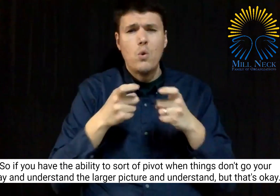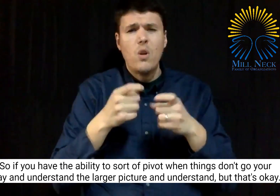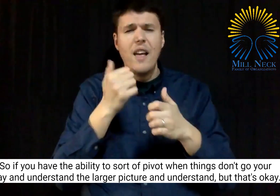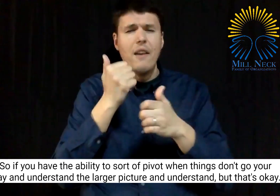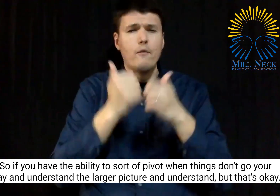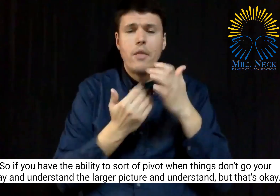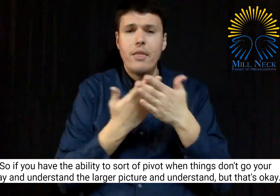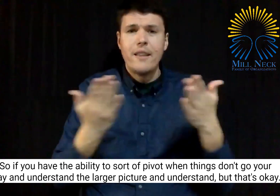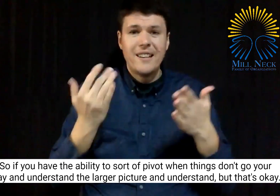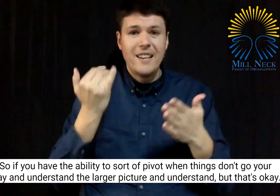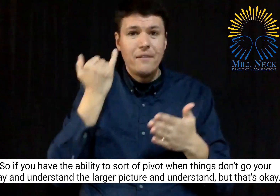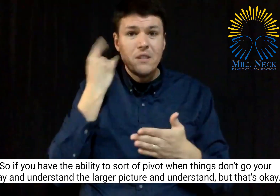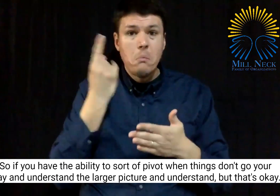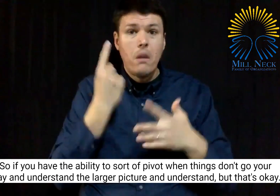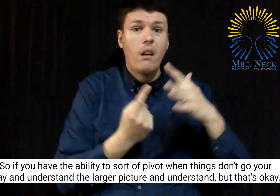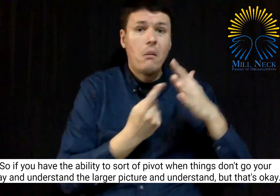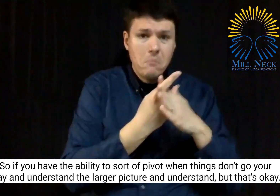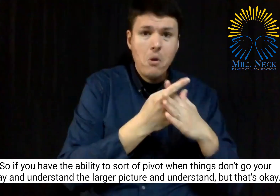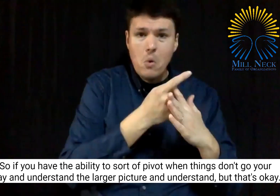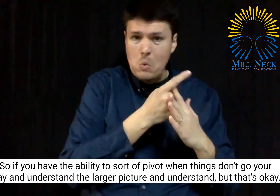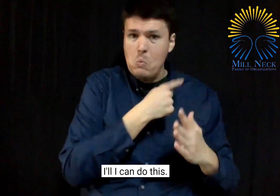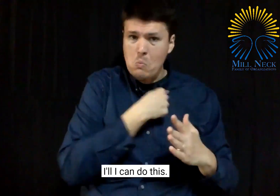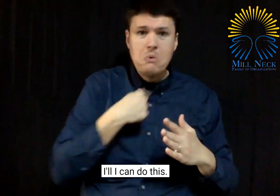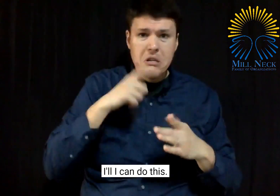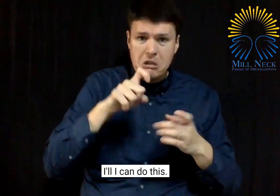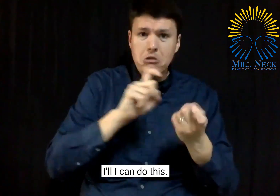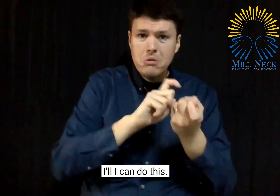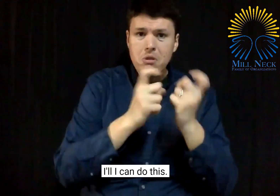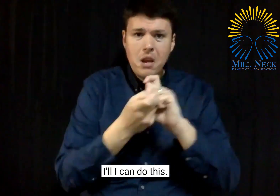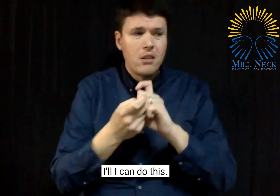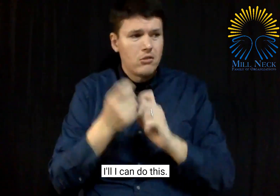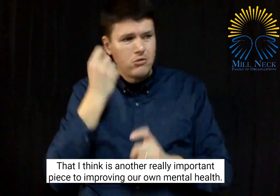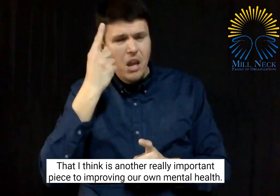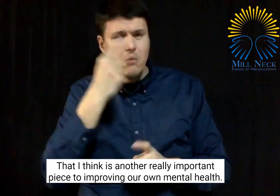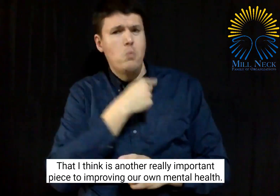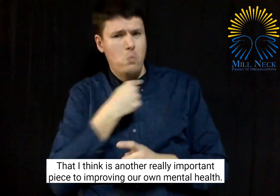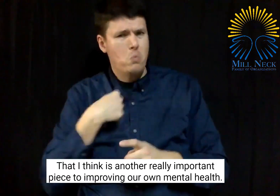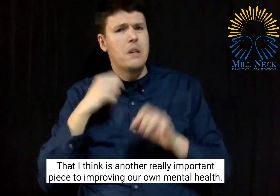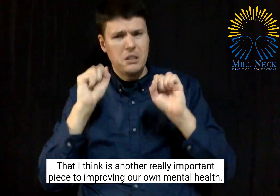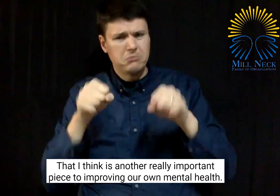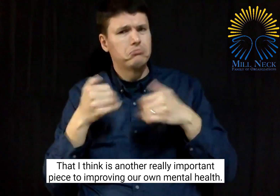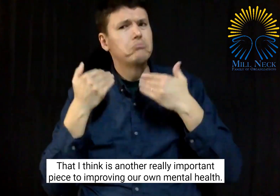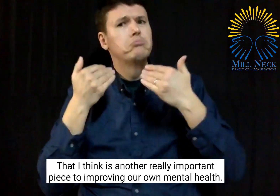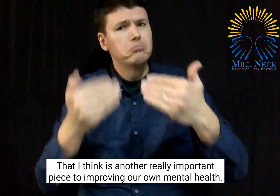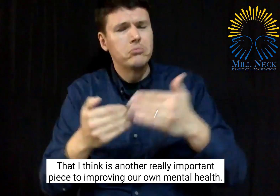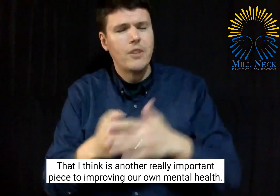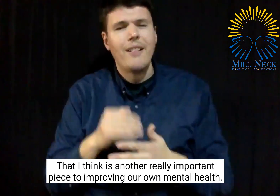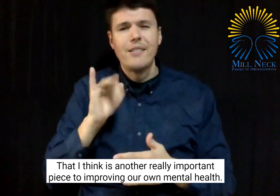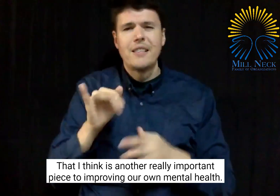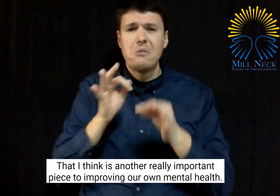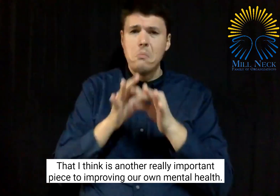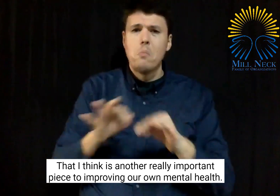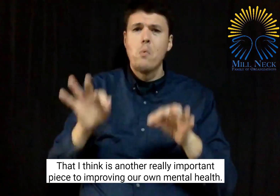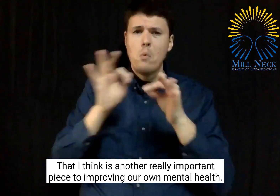the larger picture and understand that that's okay, I can do this, that I think is another really important piece to improving our own mental